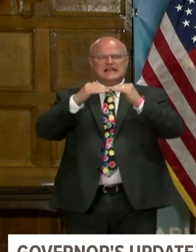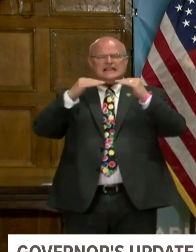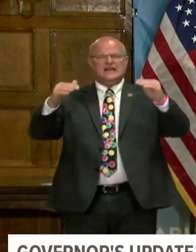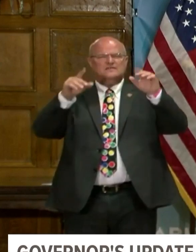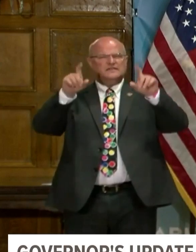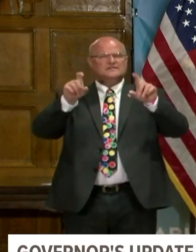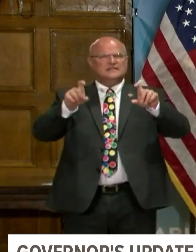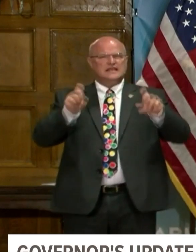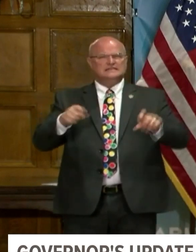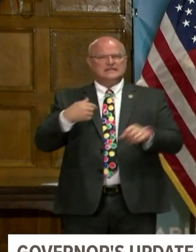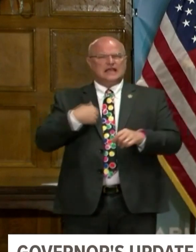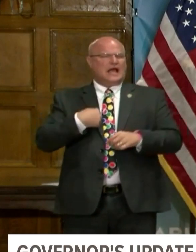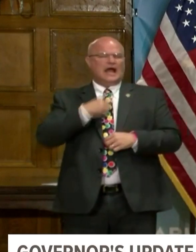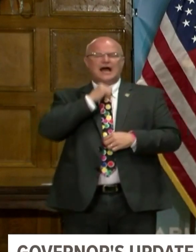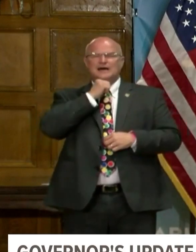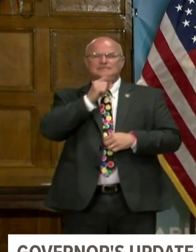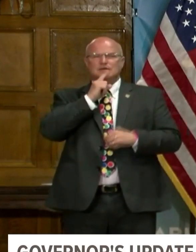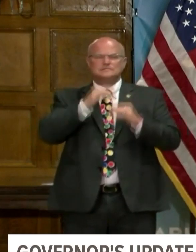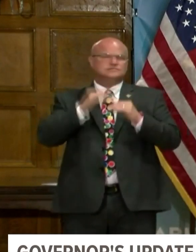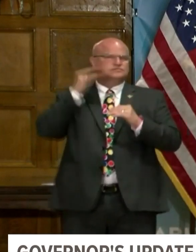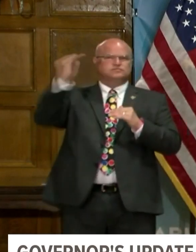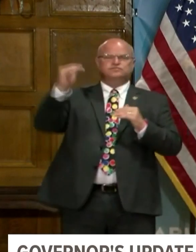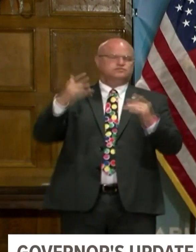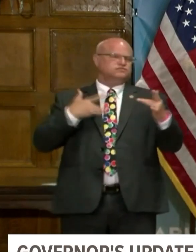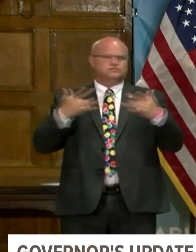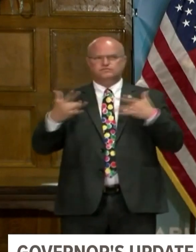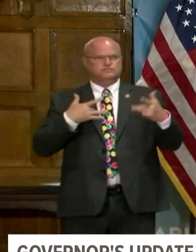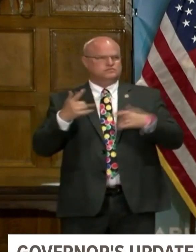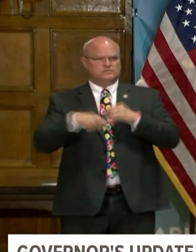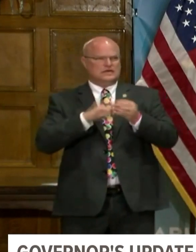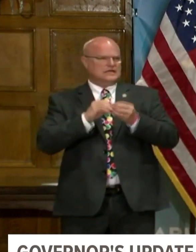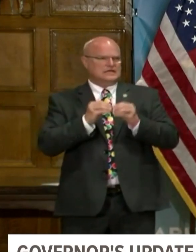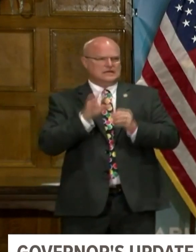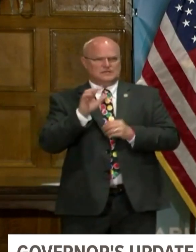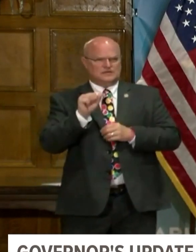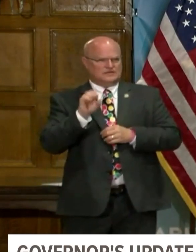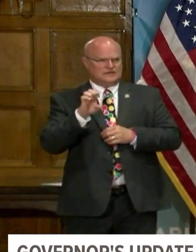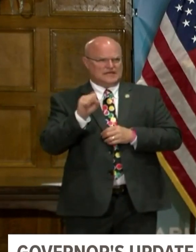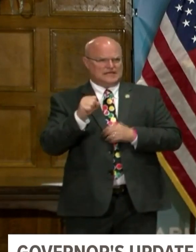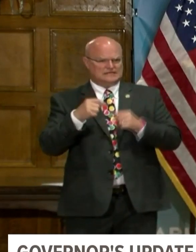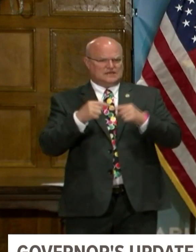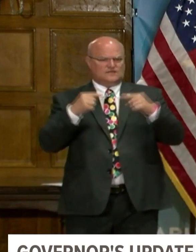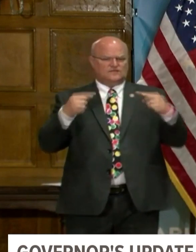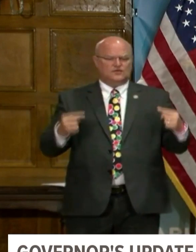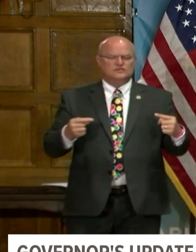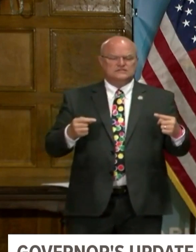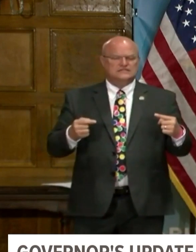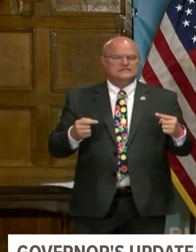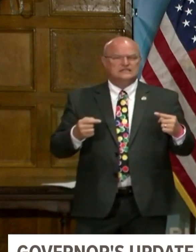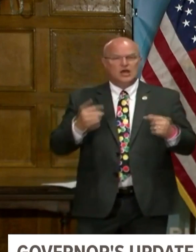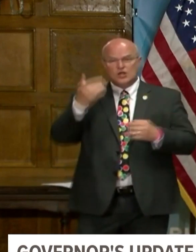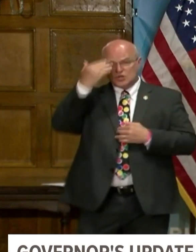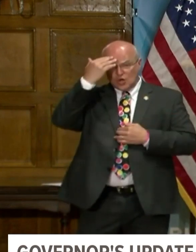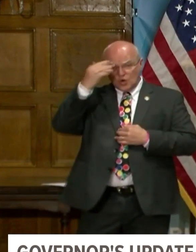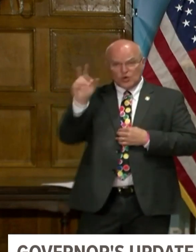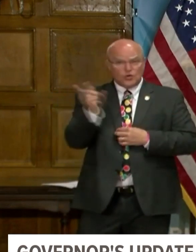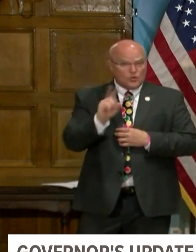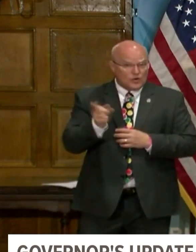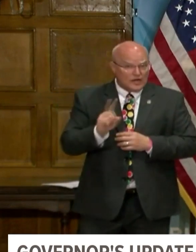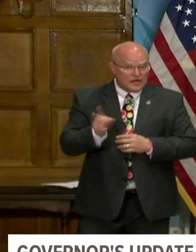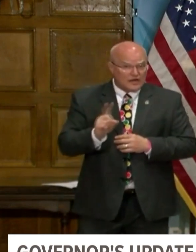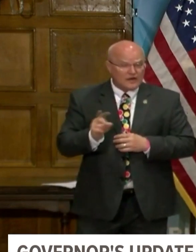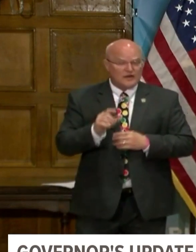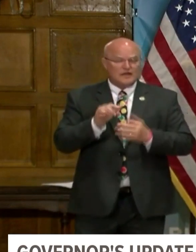testing, I'm not overly concerned about the number of cases versus simply knowing where they